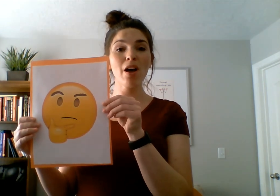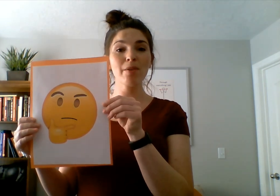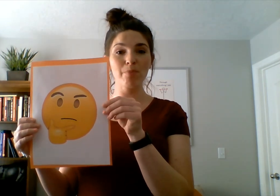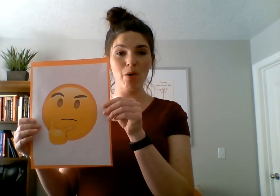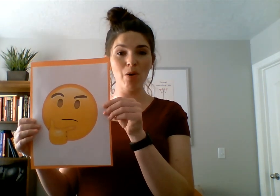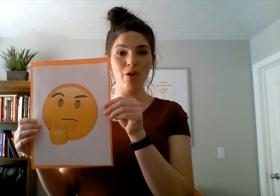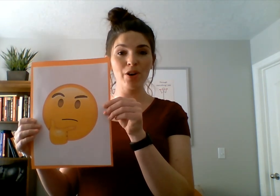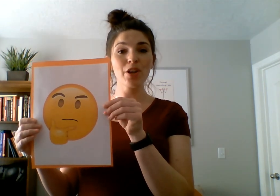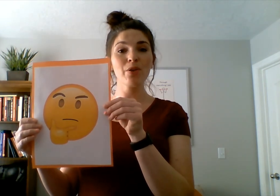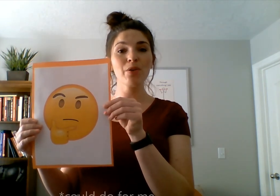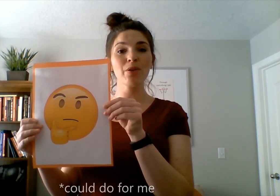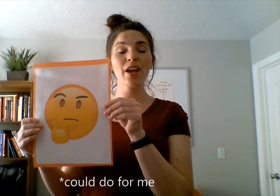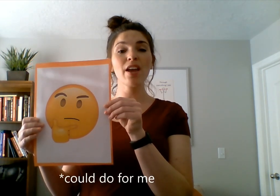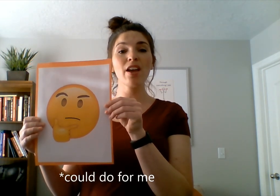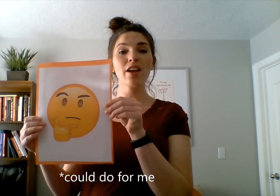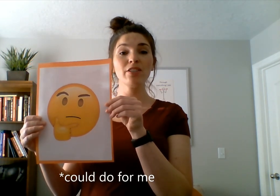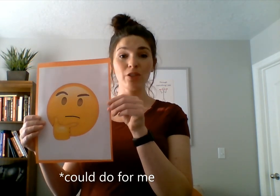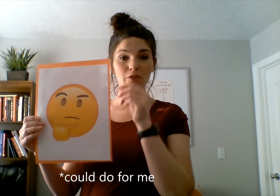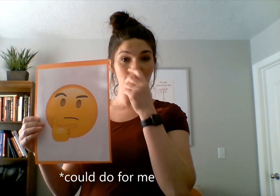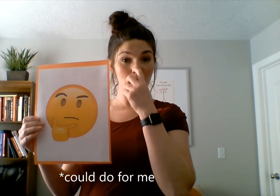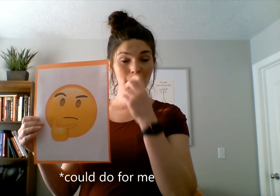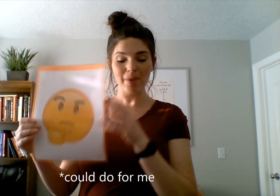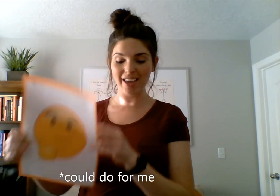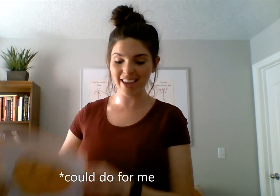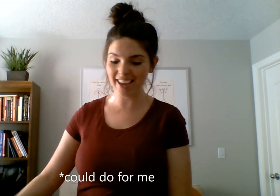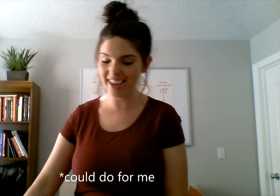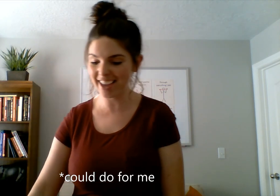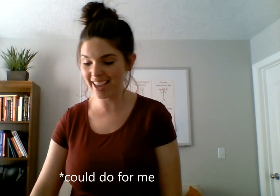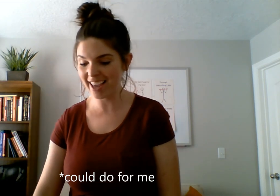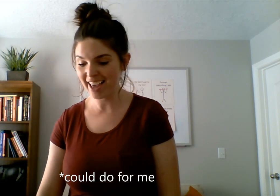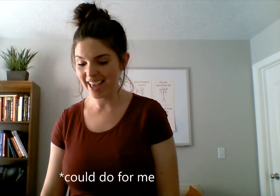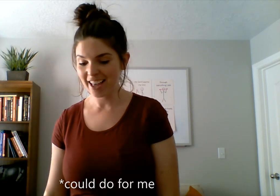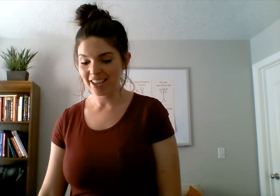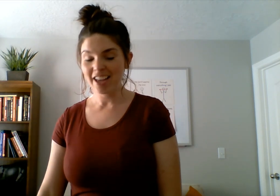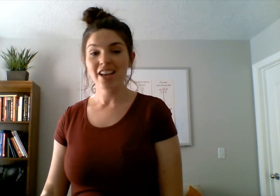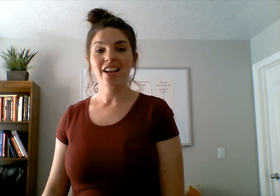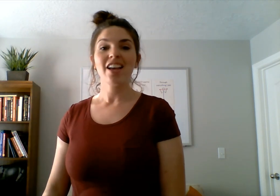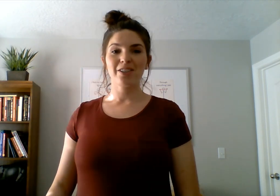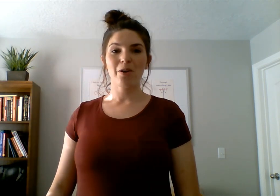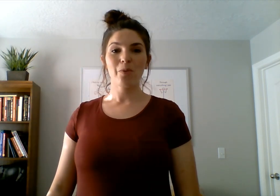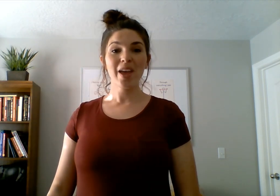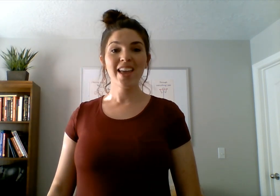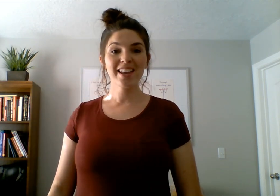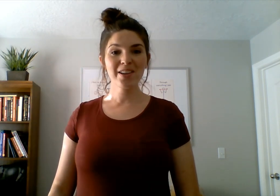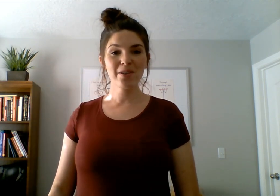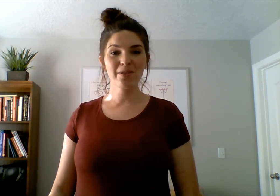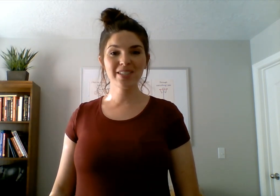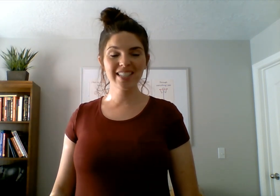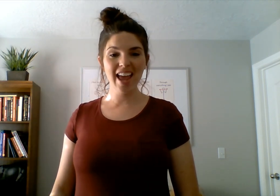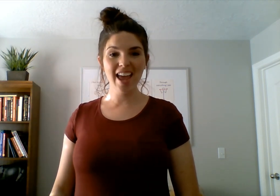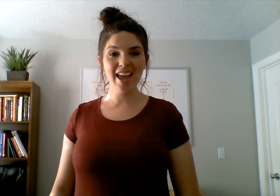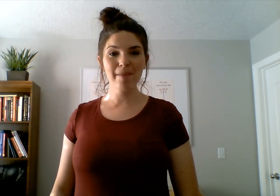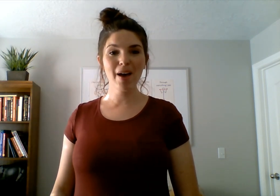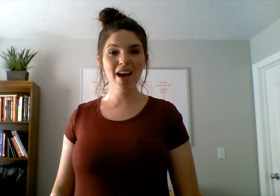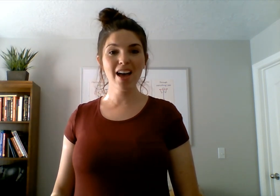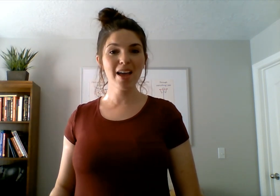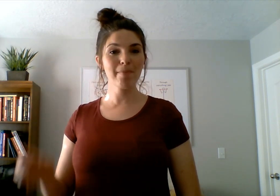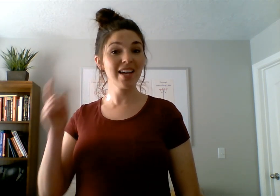more you can do for me. So when you stay by my